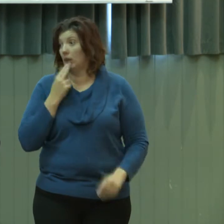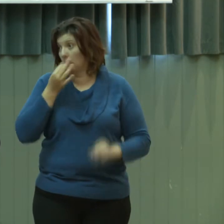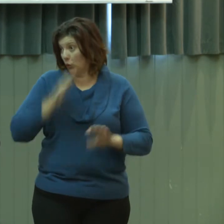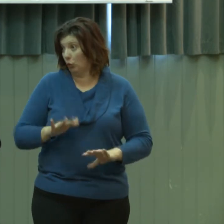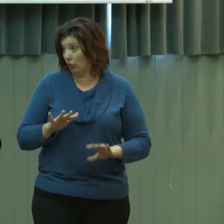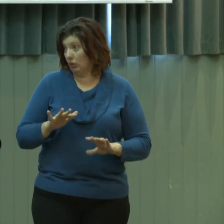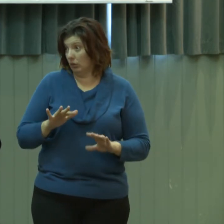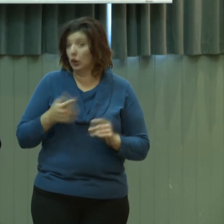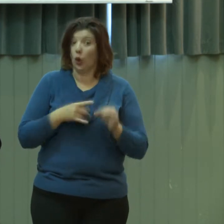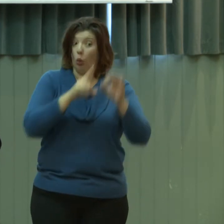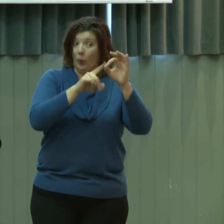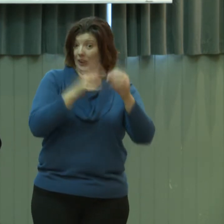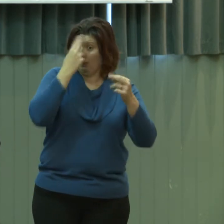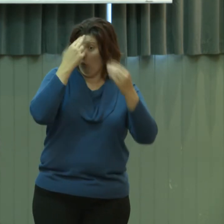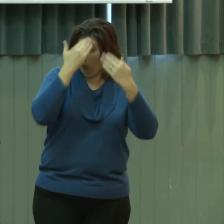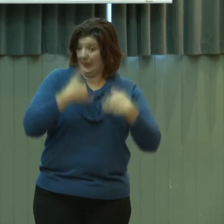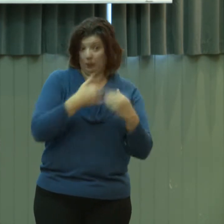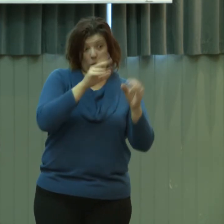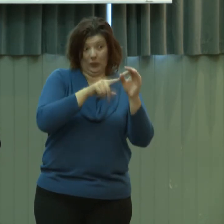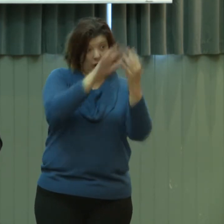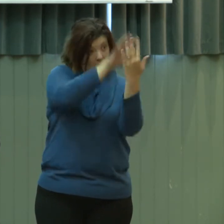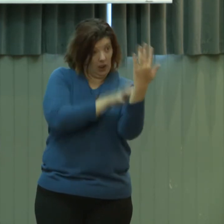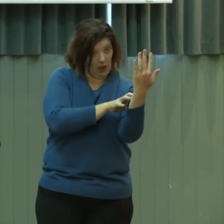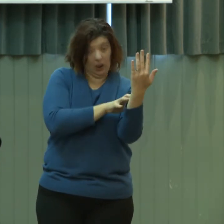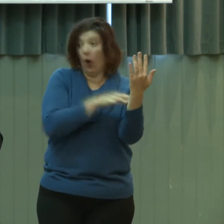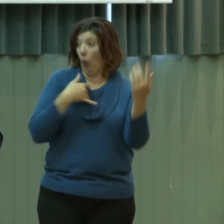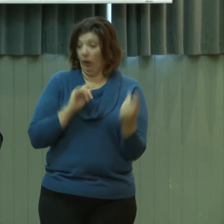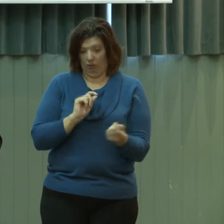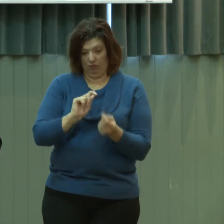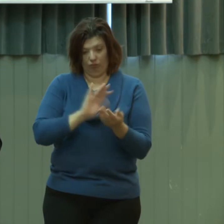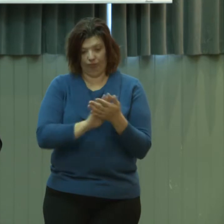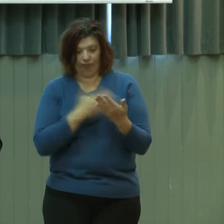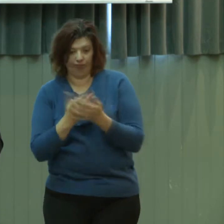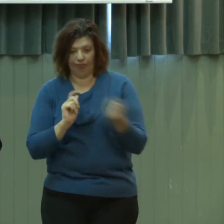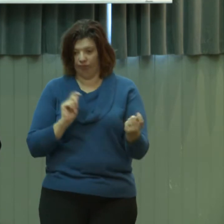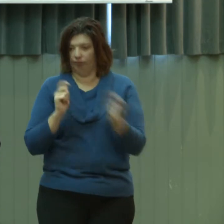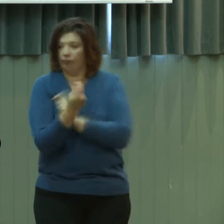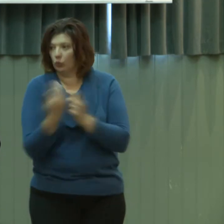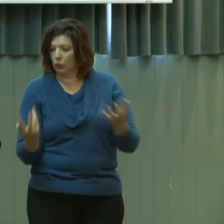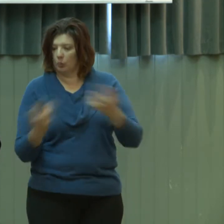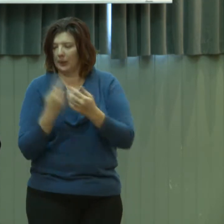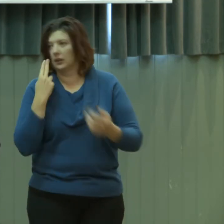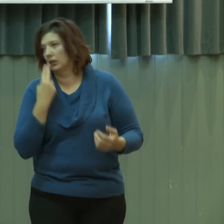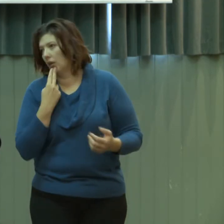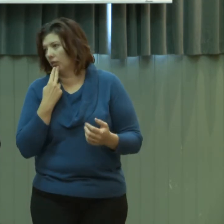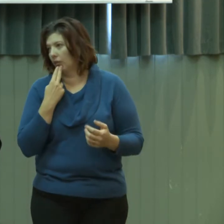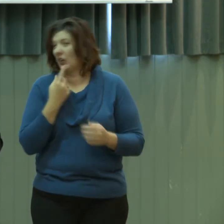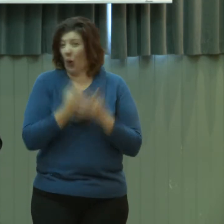questionnaires used to screen for autism in deaf children. There's only one study that's ever been published, and that uses an instrument that's